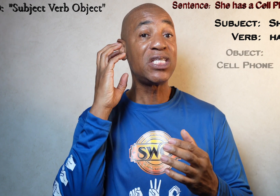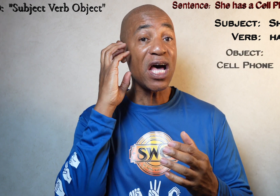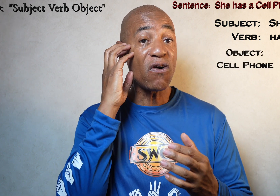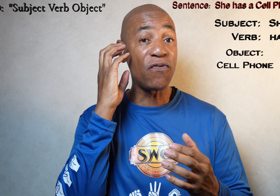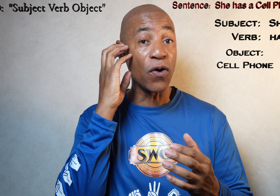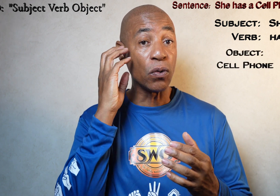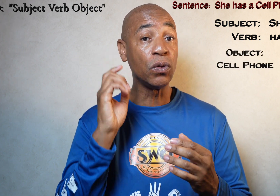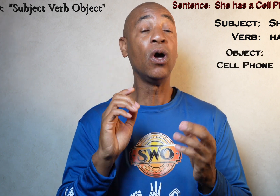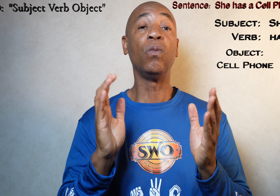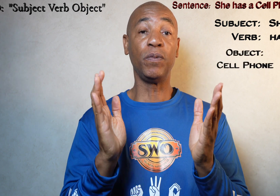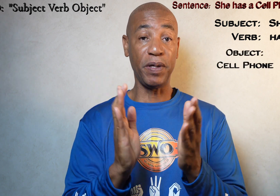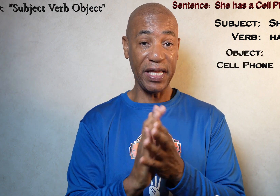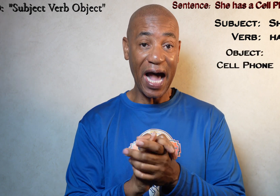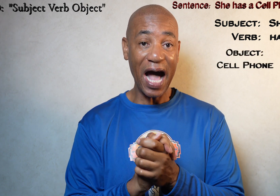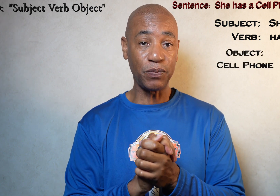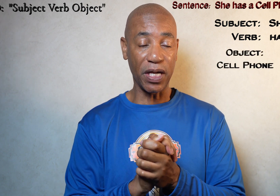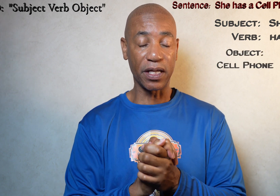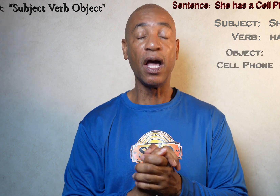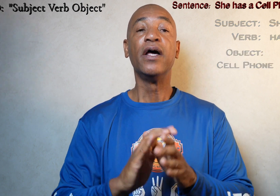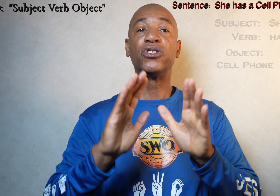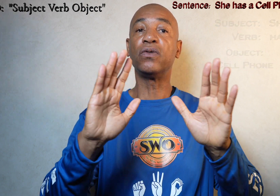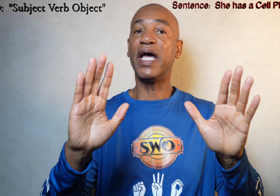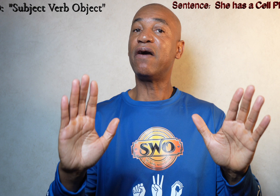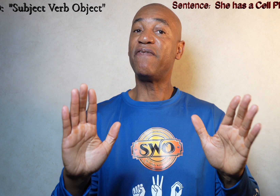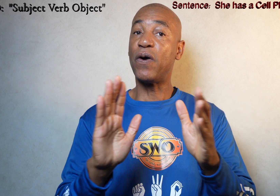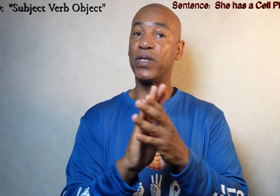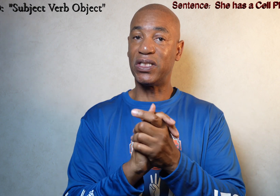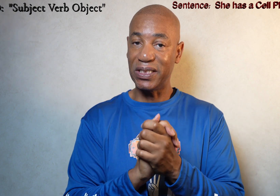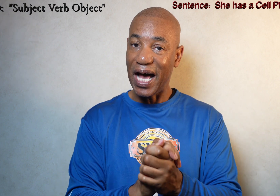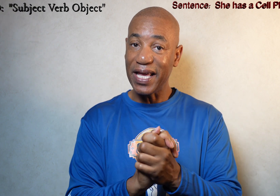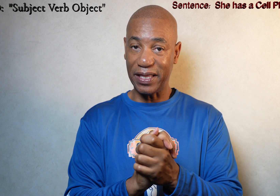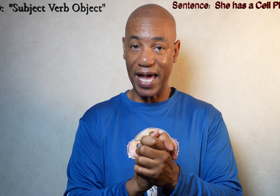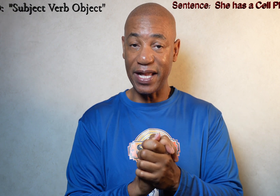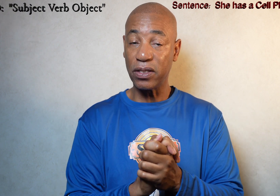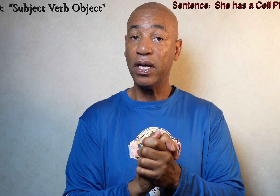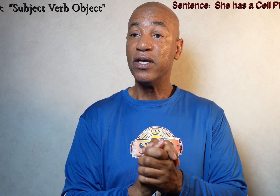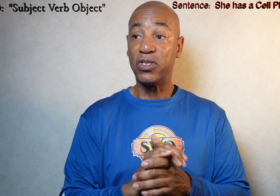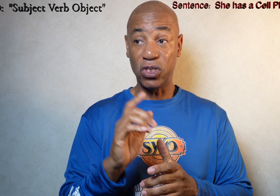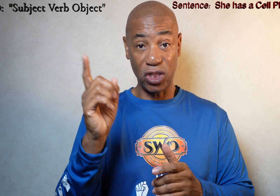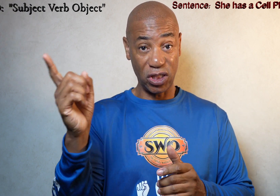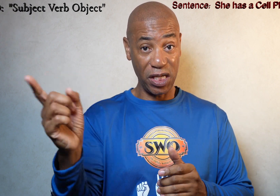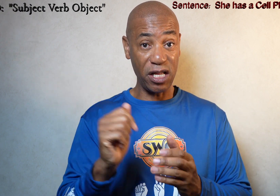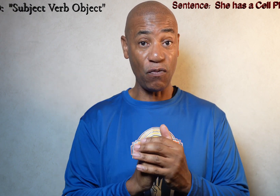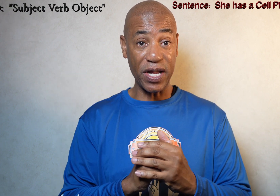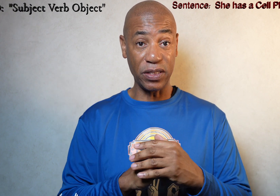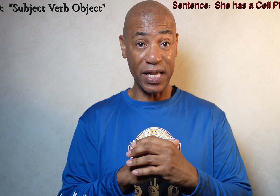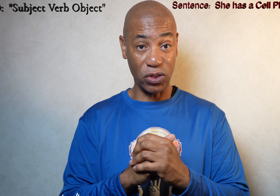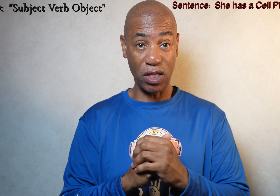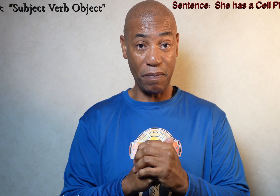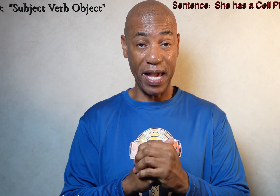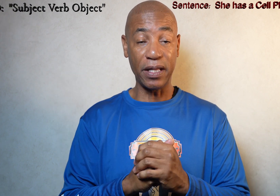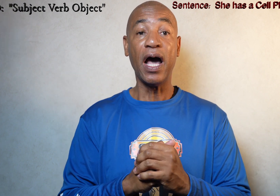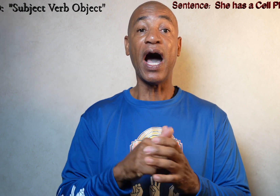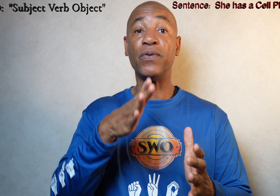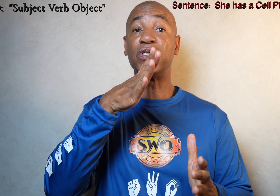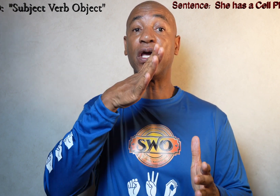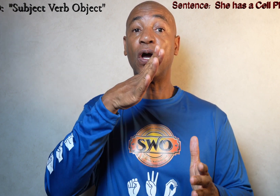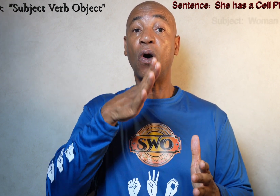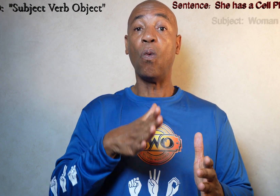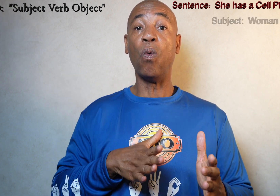cell phone would be the object. So now if I were to sign that, since she's standing right next to the man, I would say